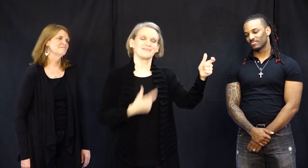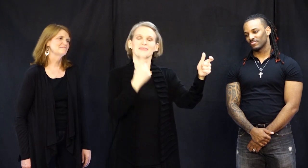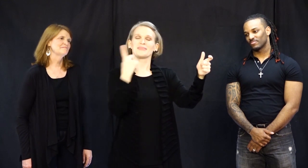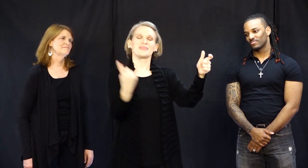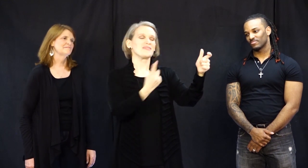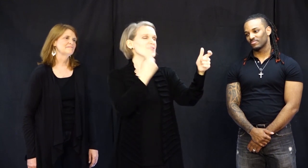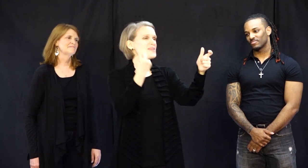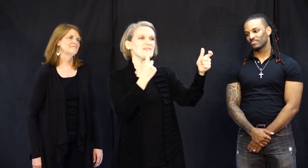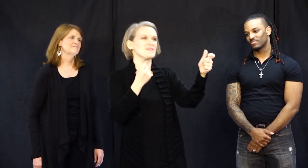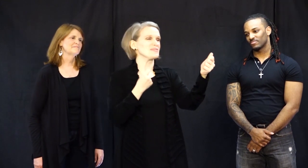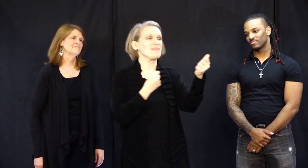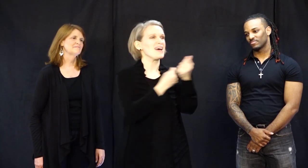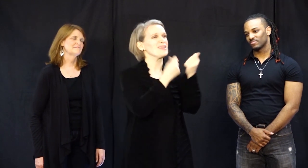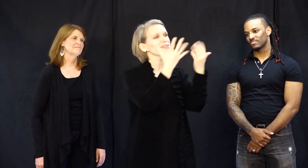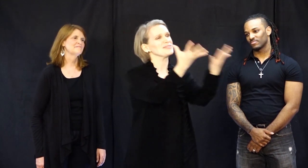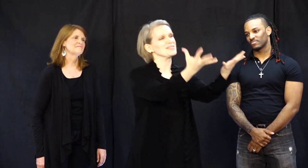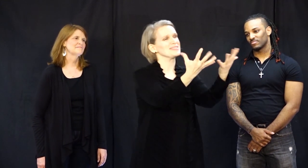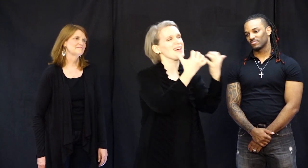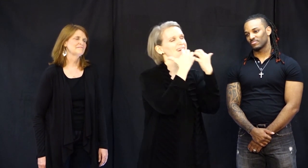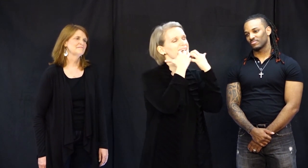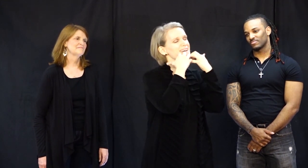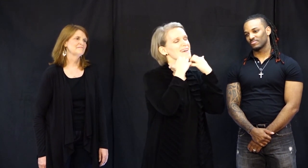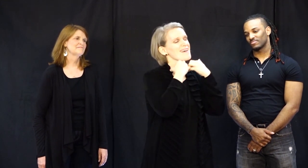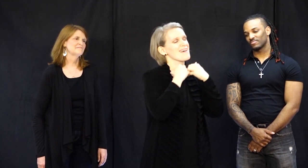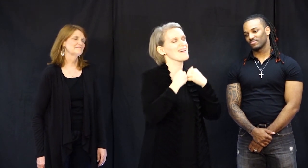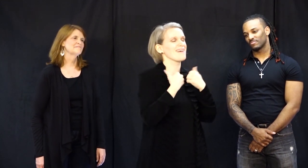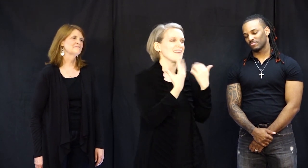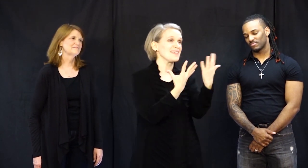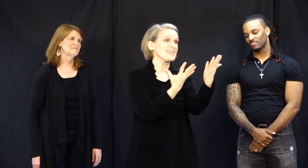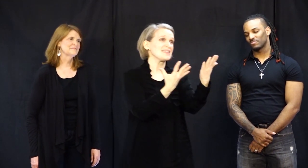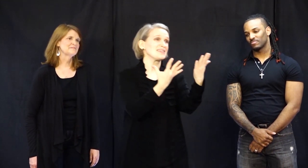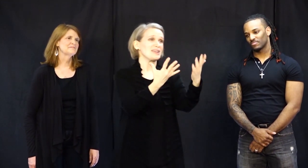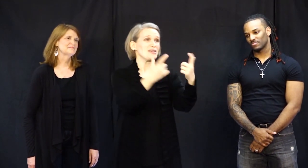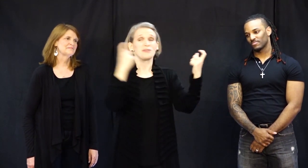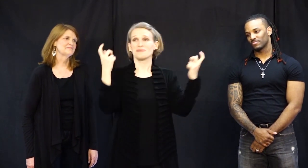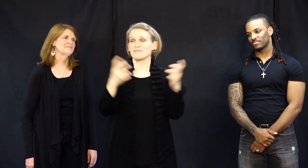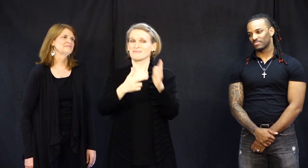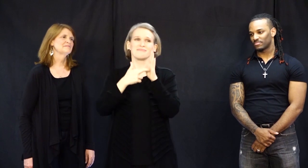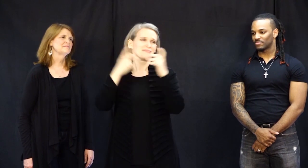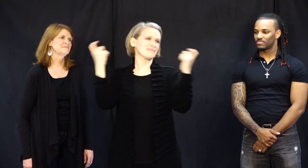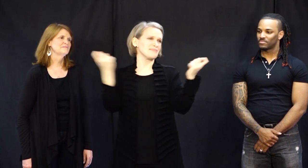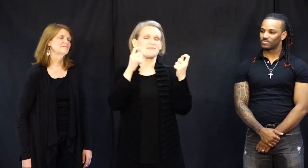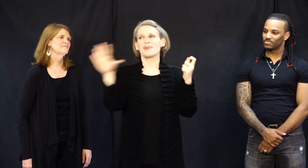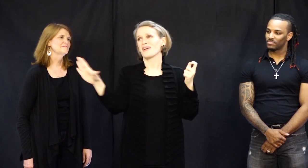Angelica, is always by your side. To your union,